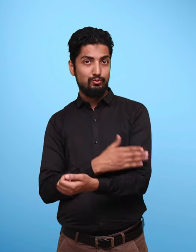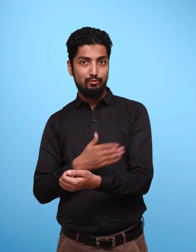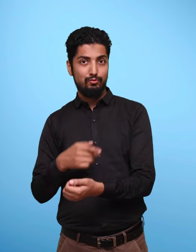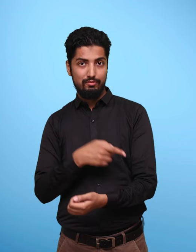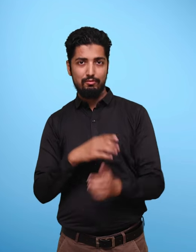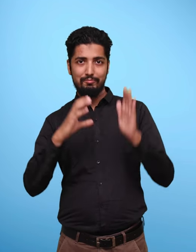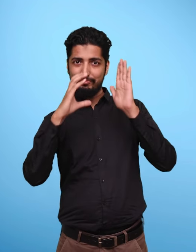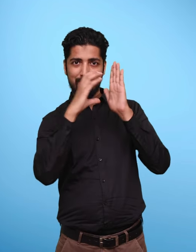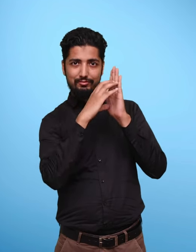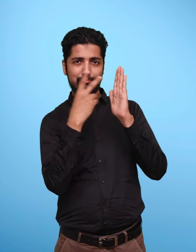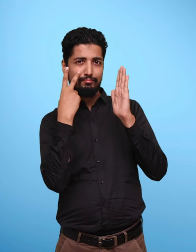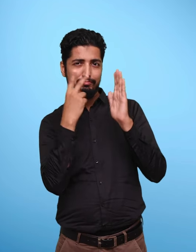Sight words.